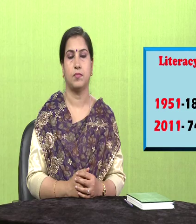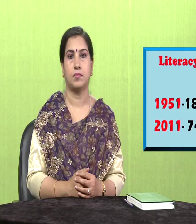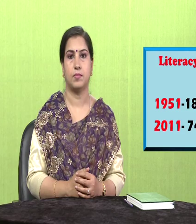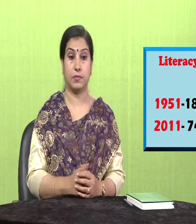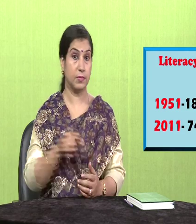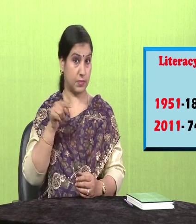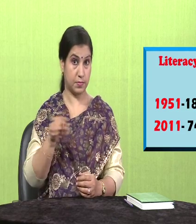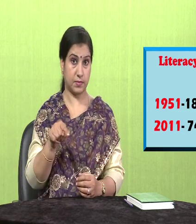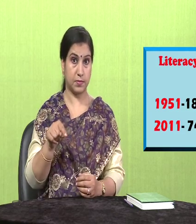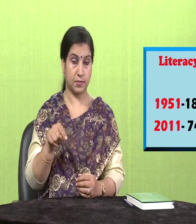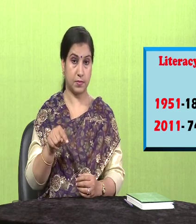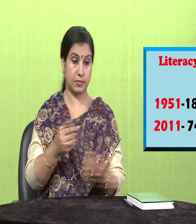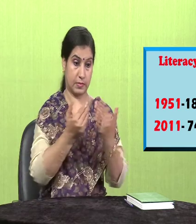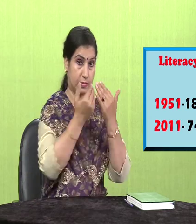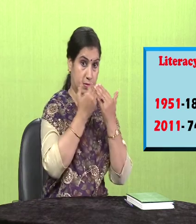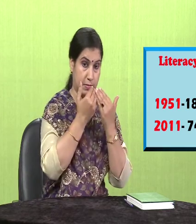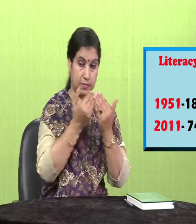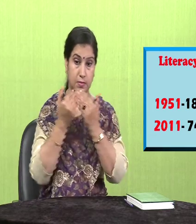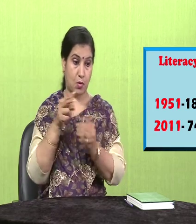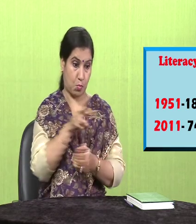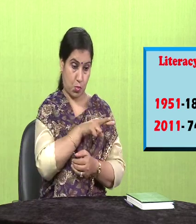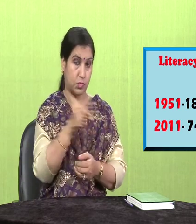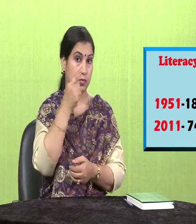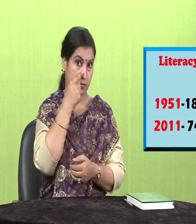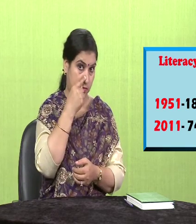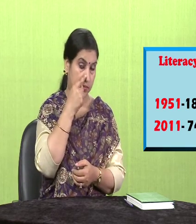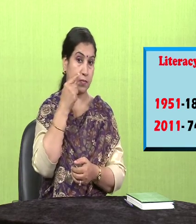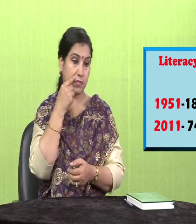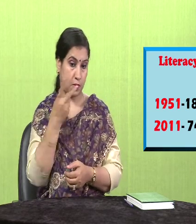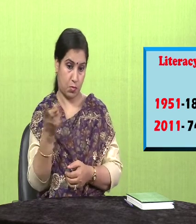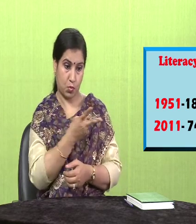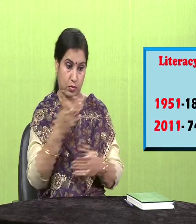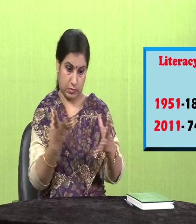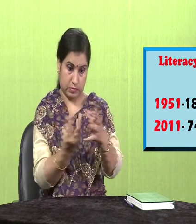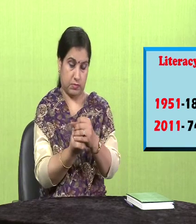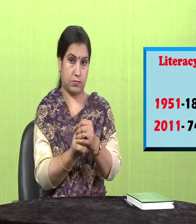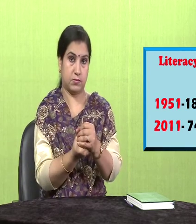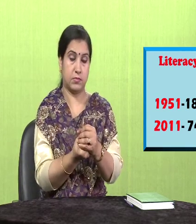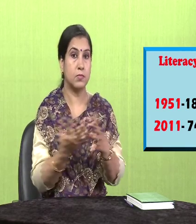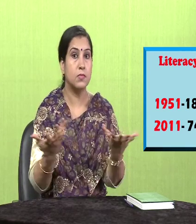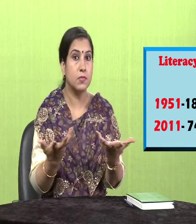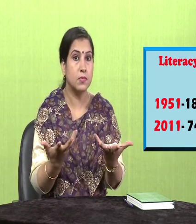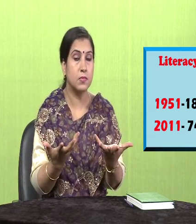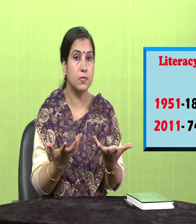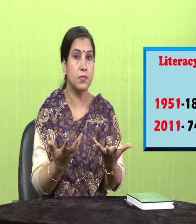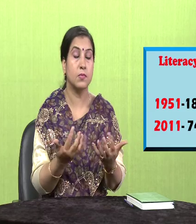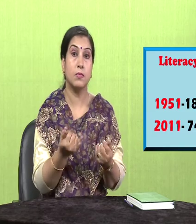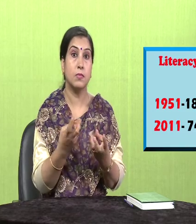Therefore, the literacy rate among both men and women rose